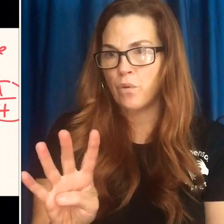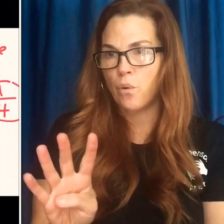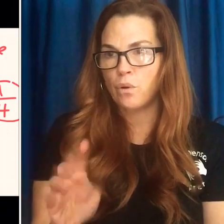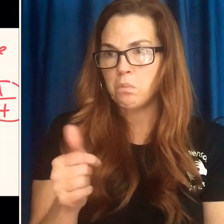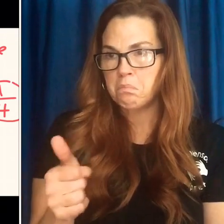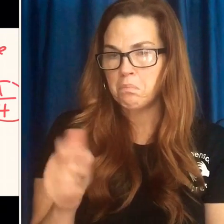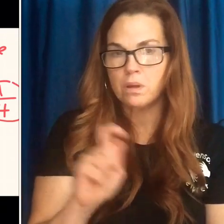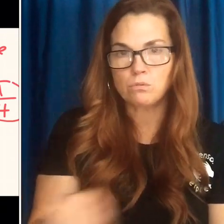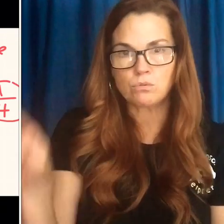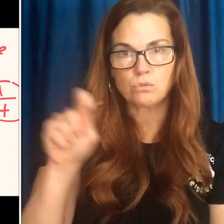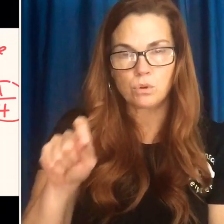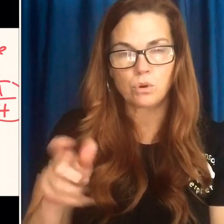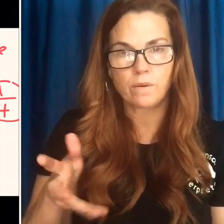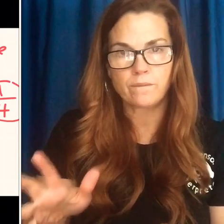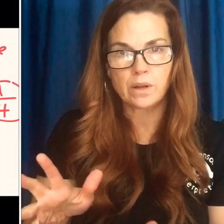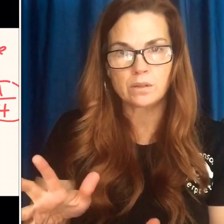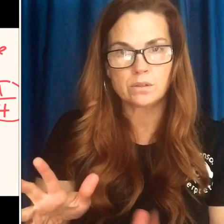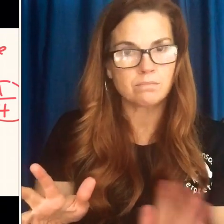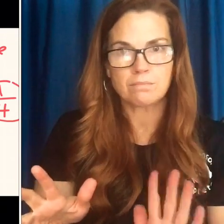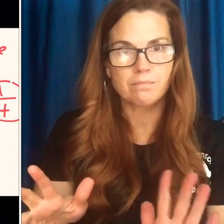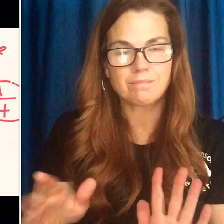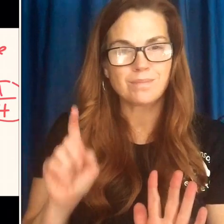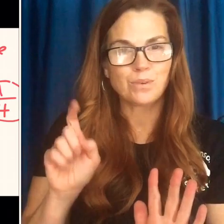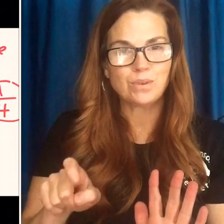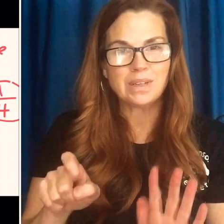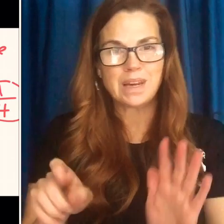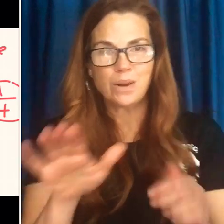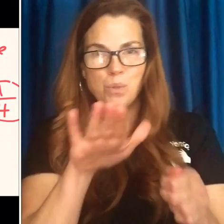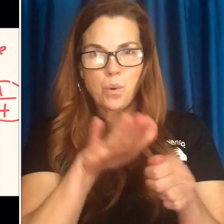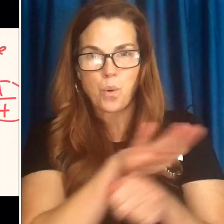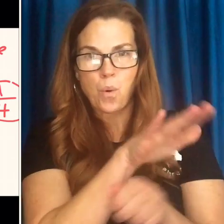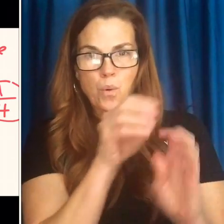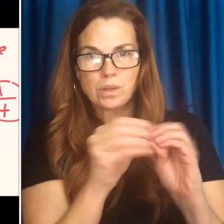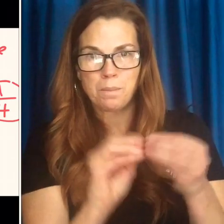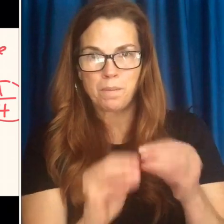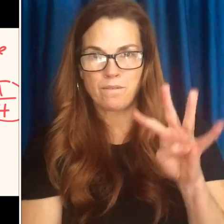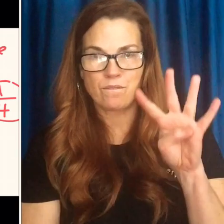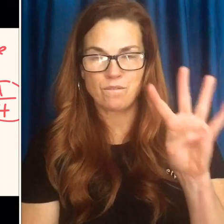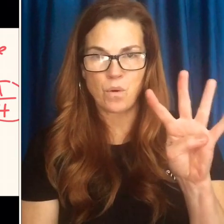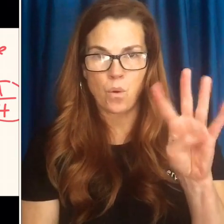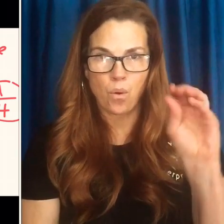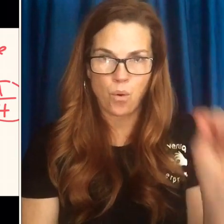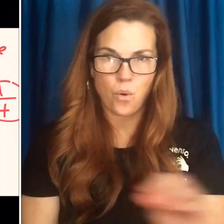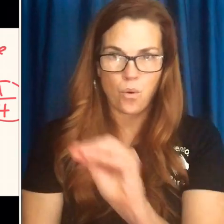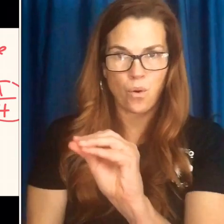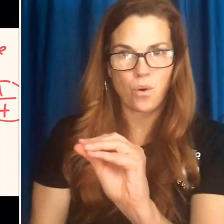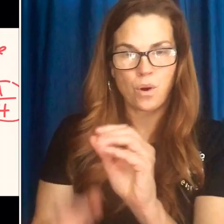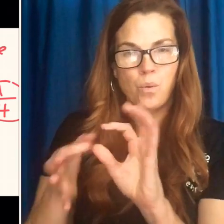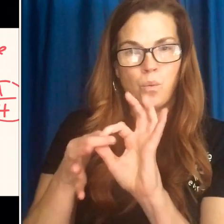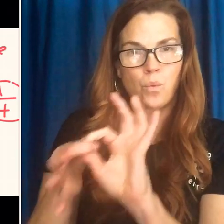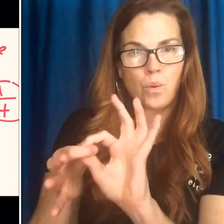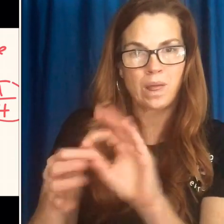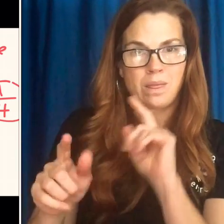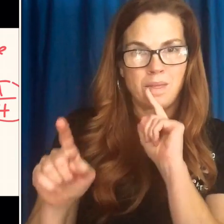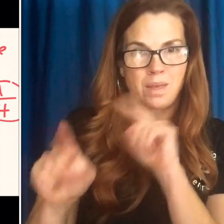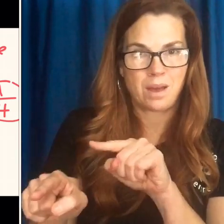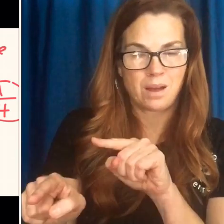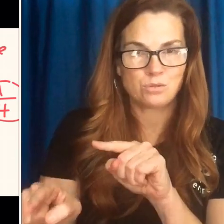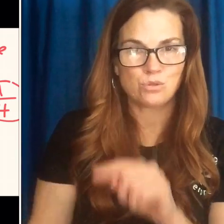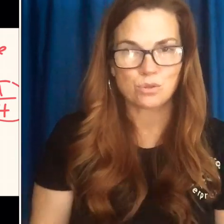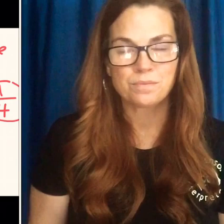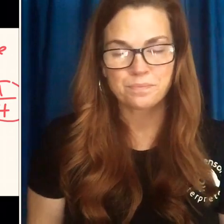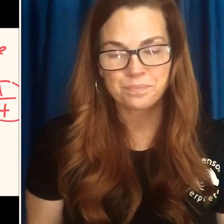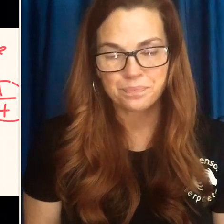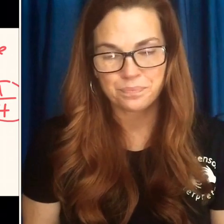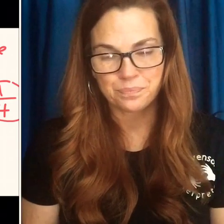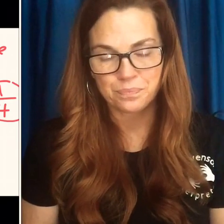number 4 that was in their original value. So the mixed